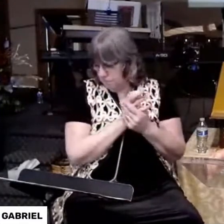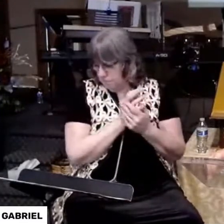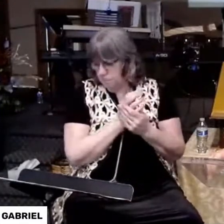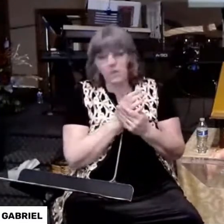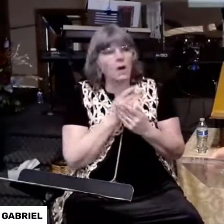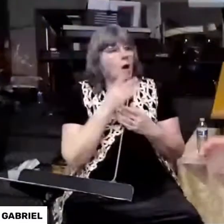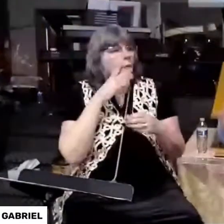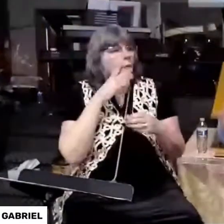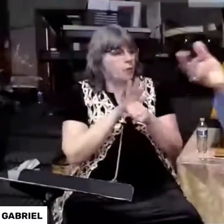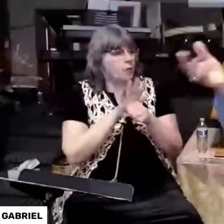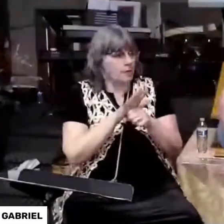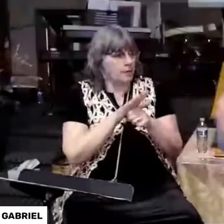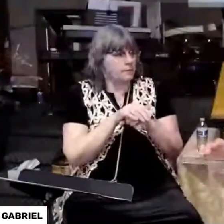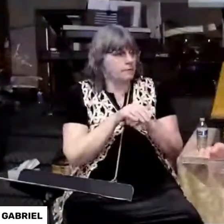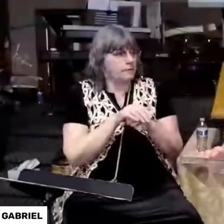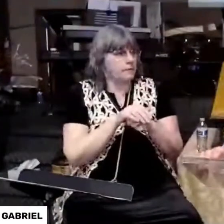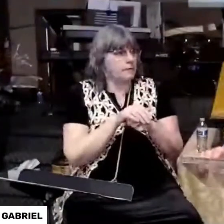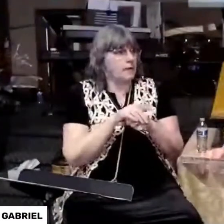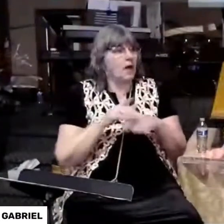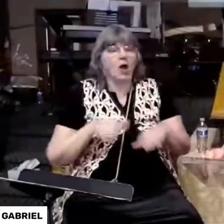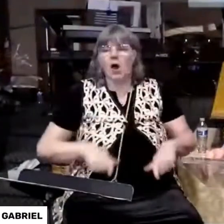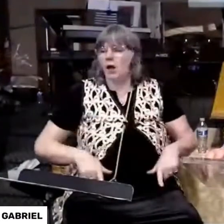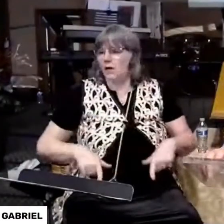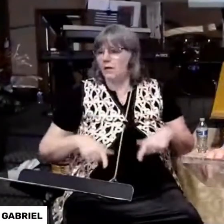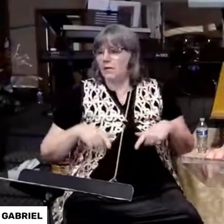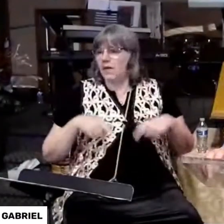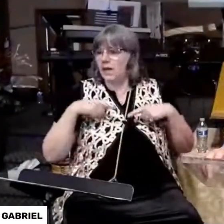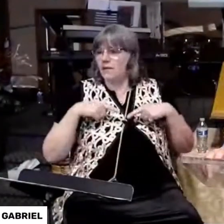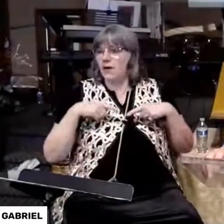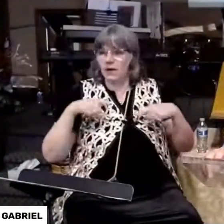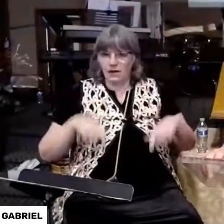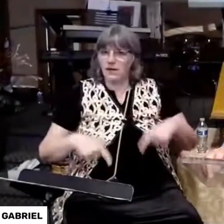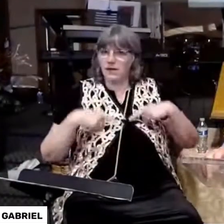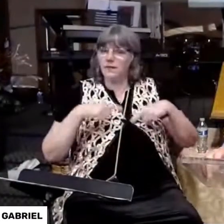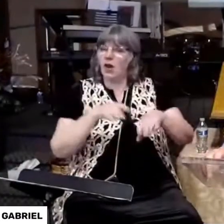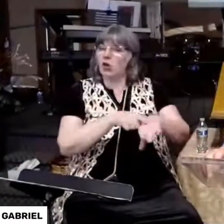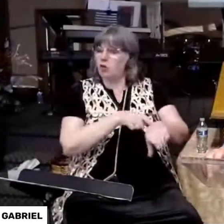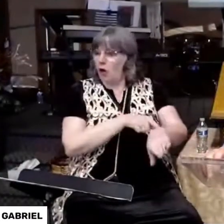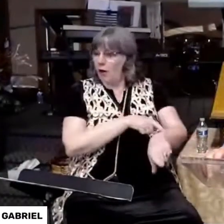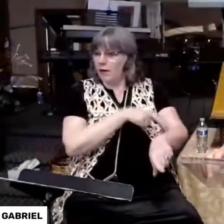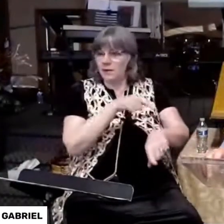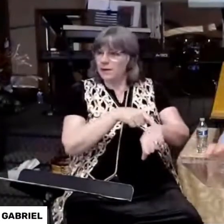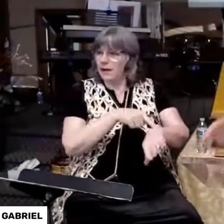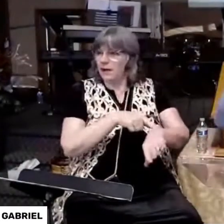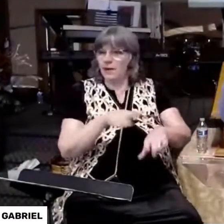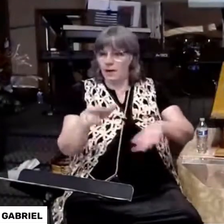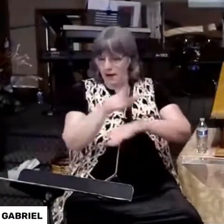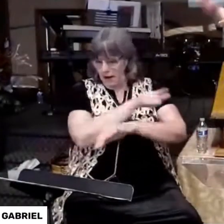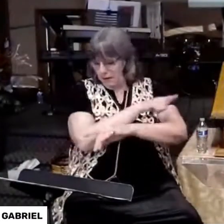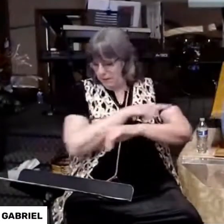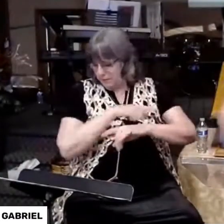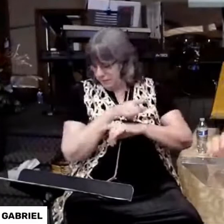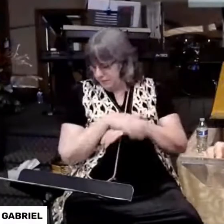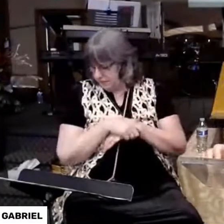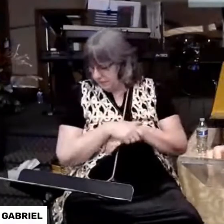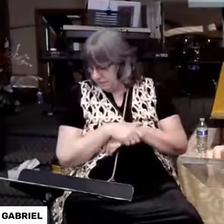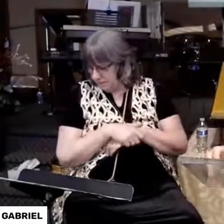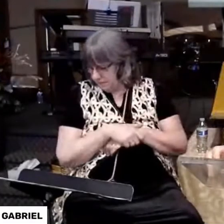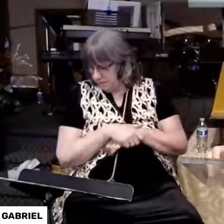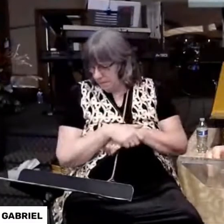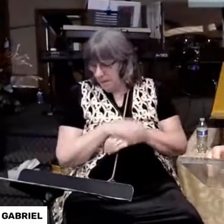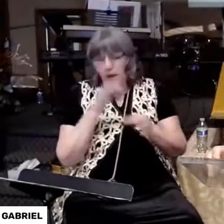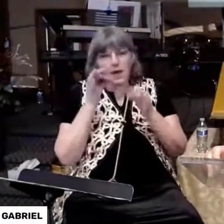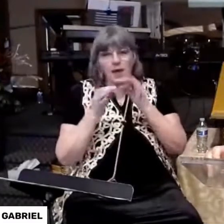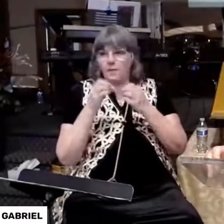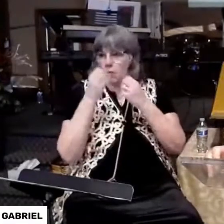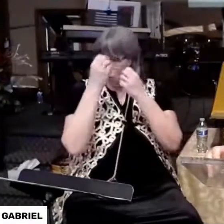A promise of longevity in the land, basically. It's said differently, but a promise of longevity in